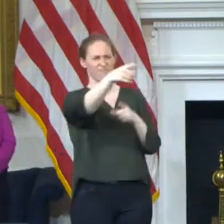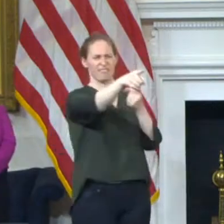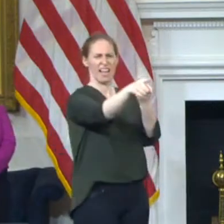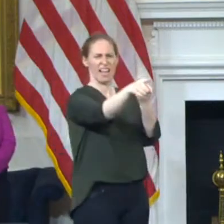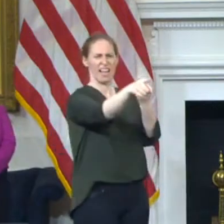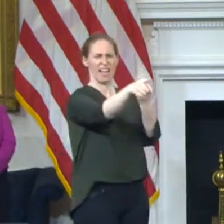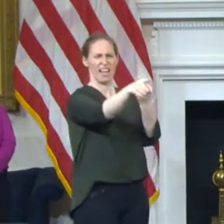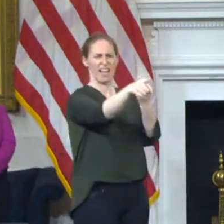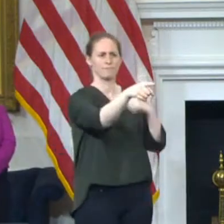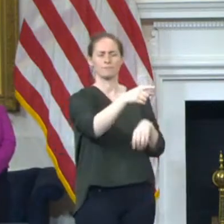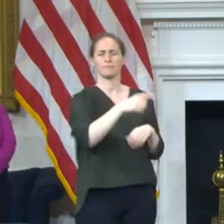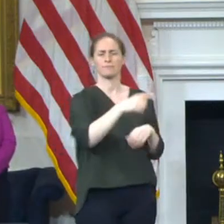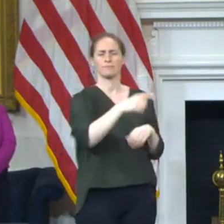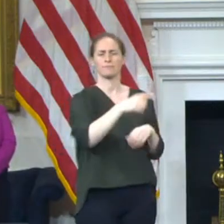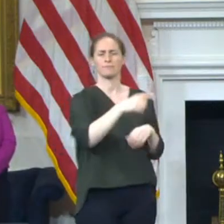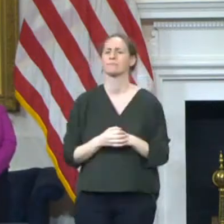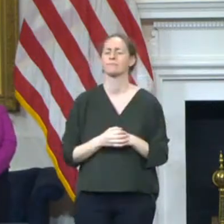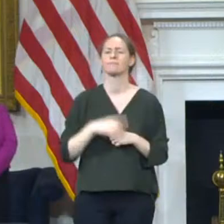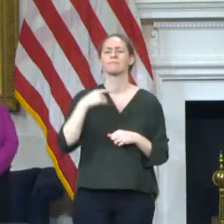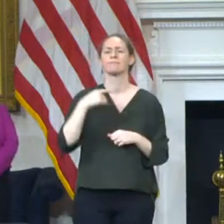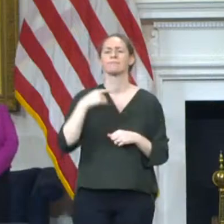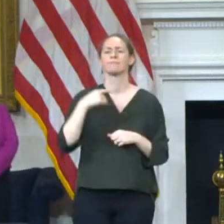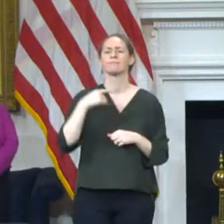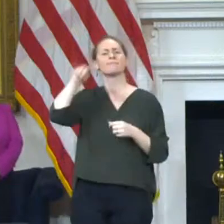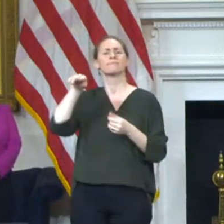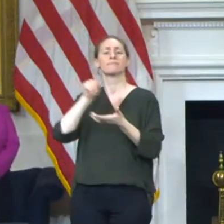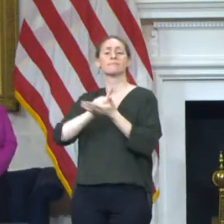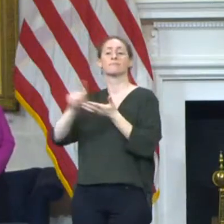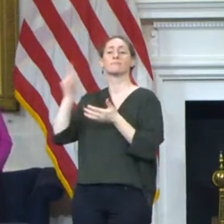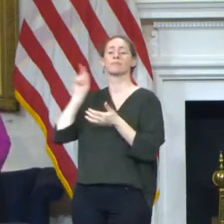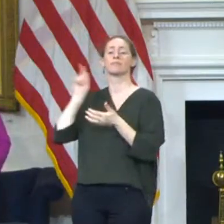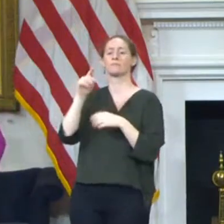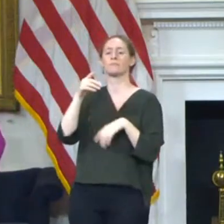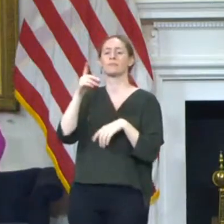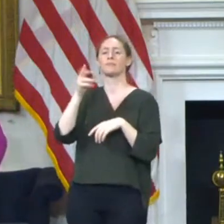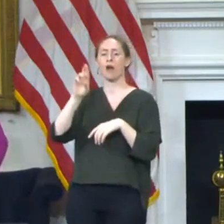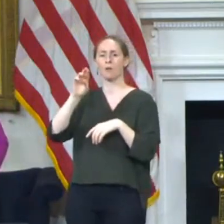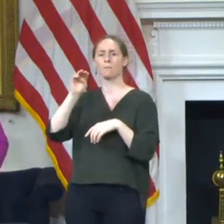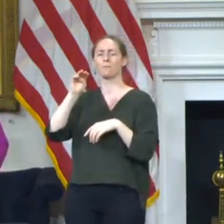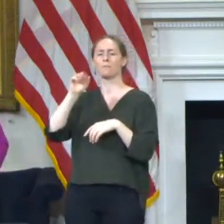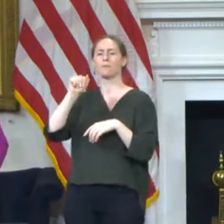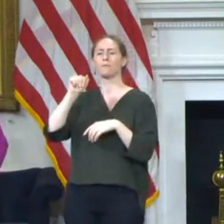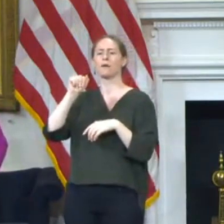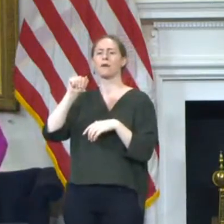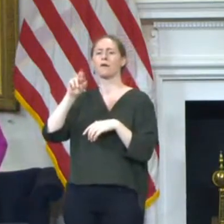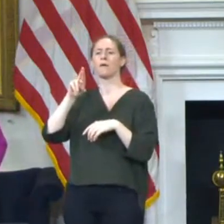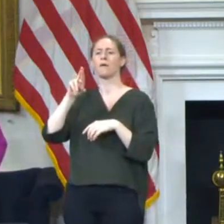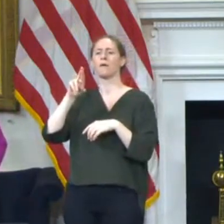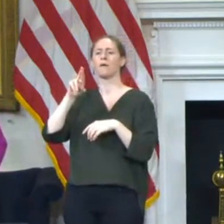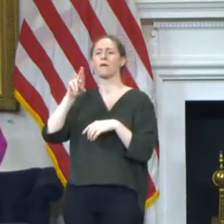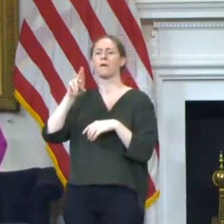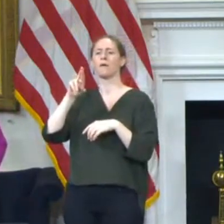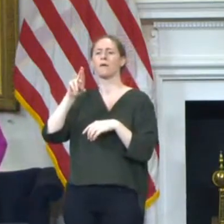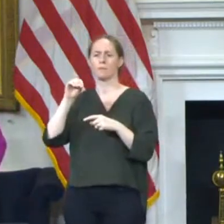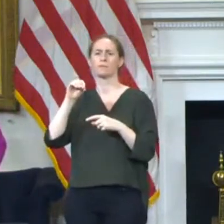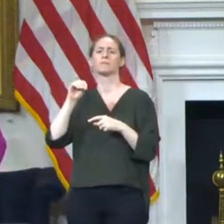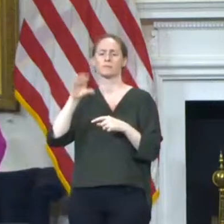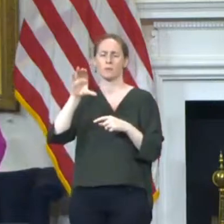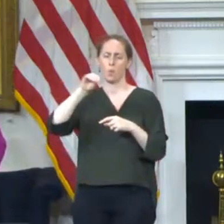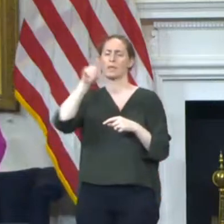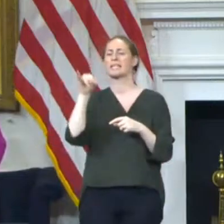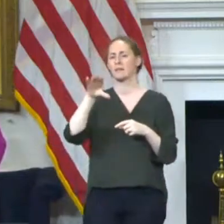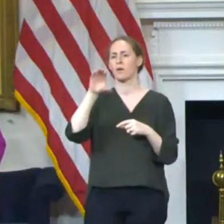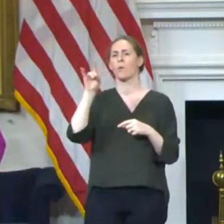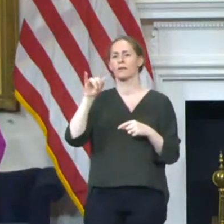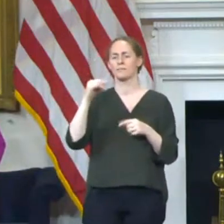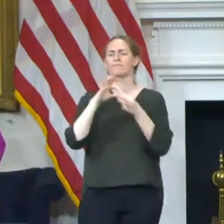one at the county level. Governor, last week, Dr. Marcosi spoke of how serious mental health concerns are in this